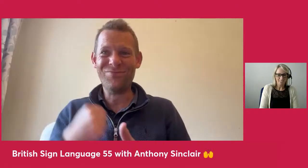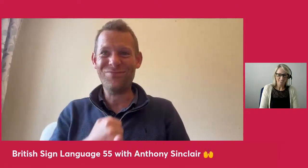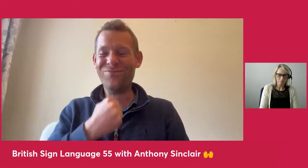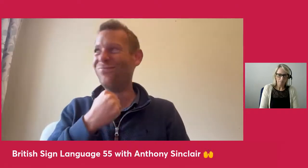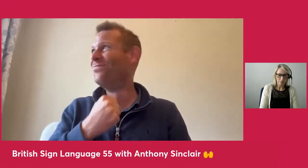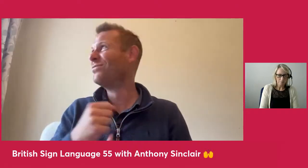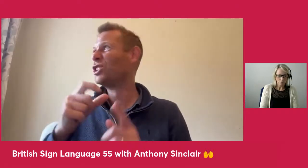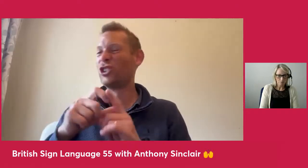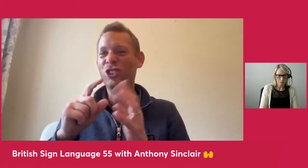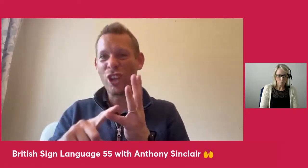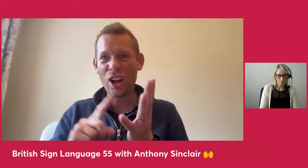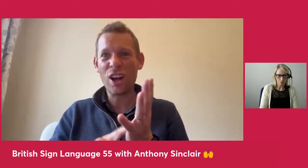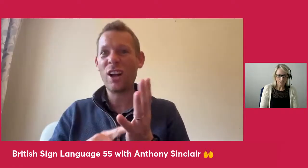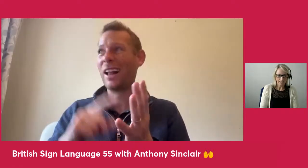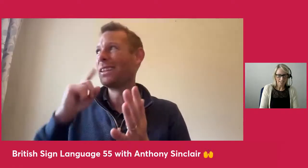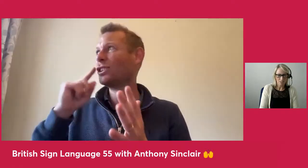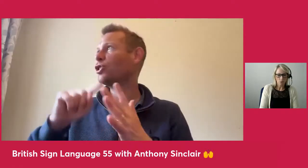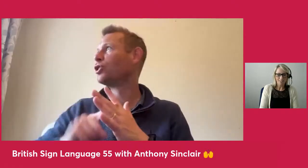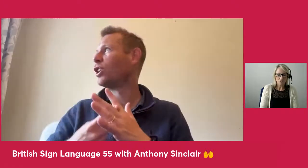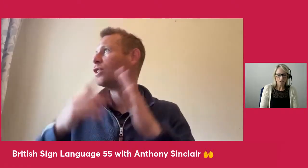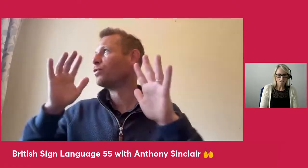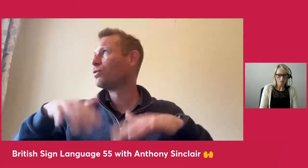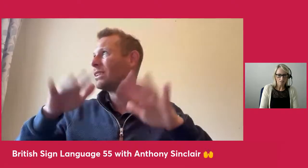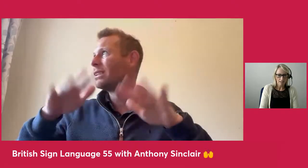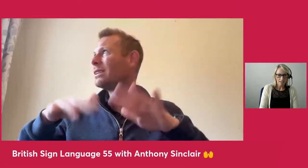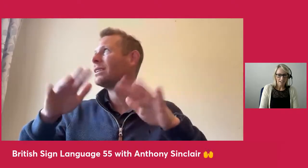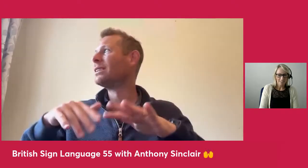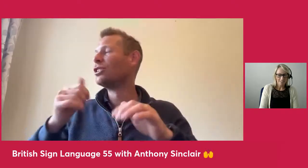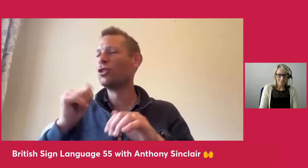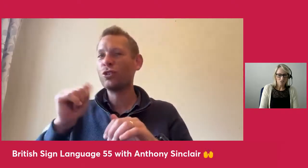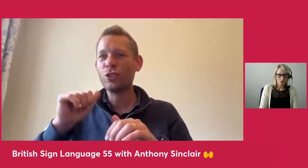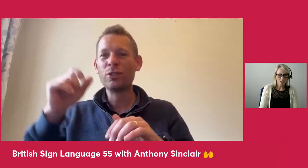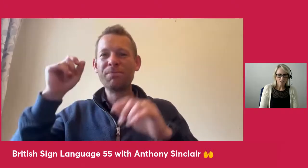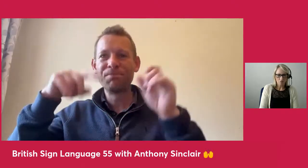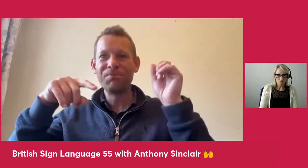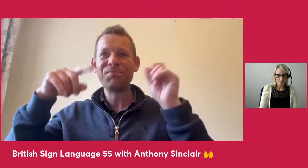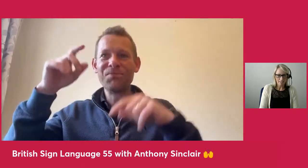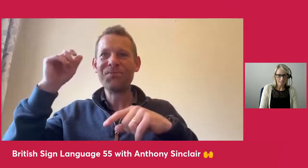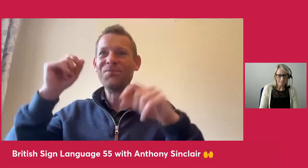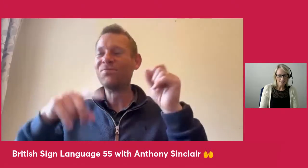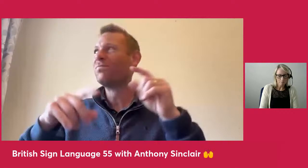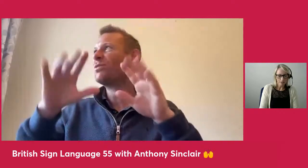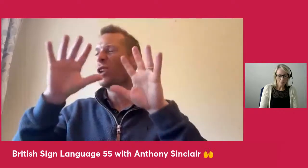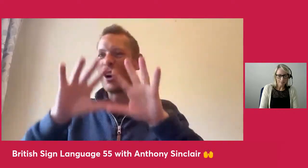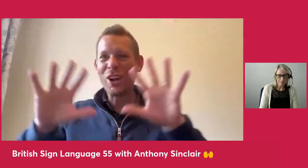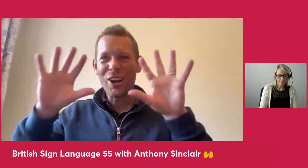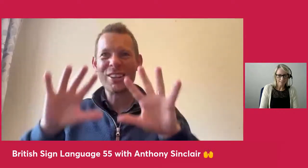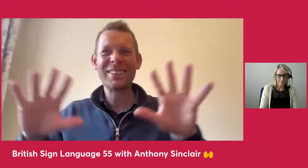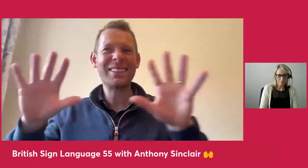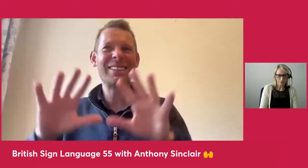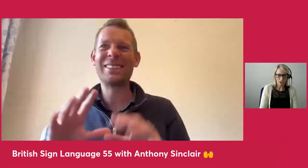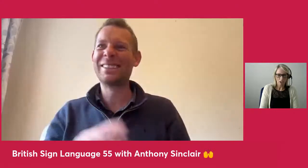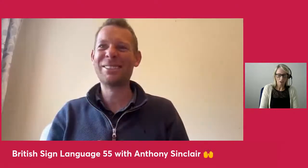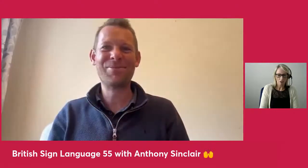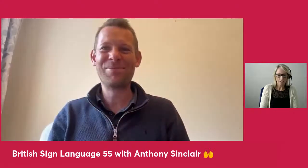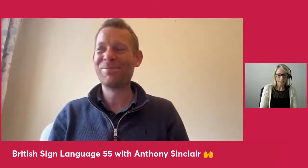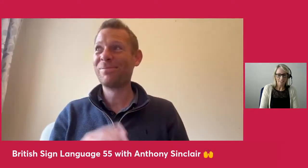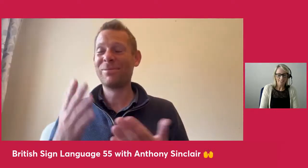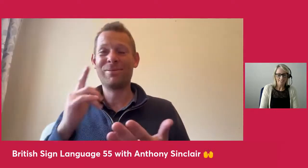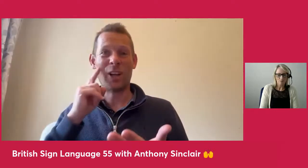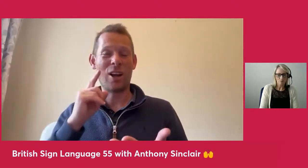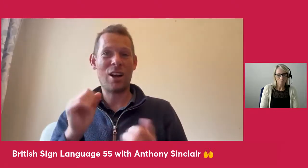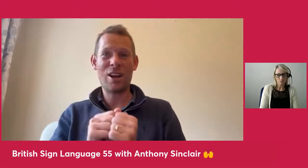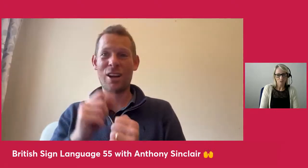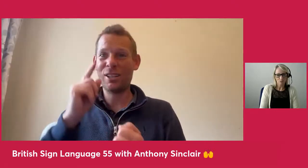Belfast, it's a bit miserable. Unfortunately, it's quite dull. It's starting to drizzle a little bit. A bit